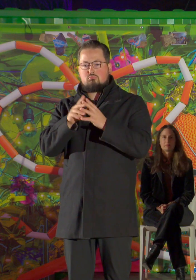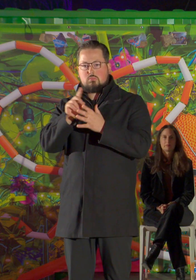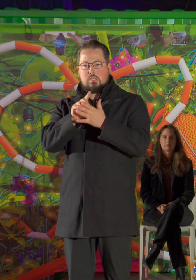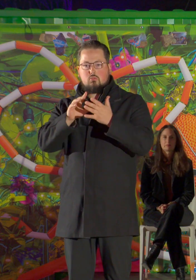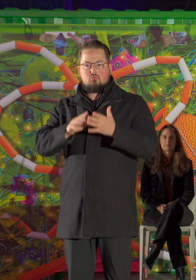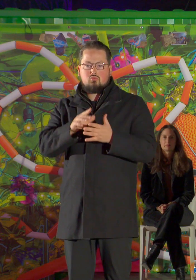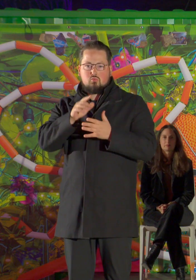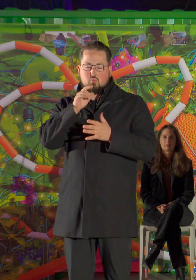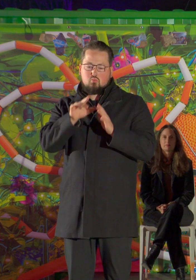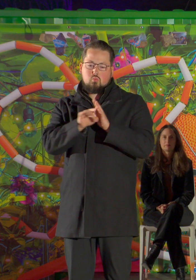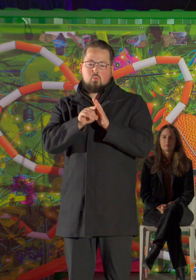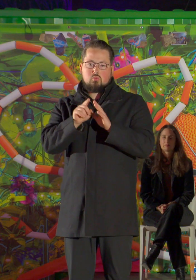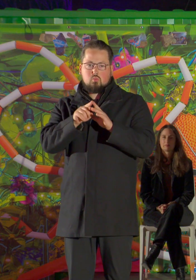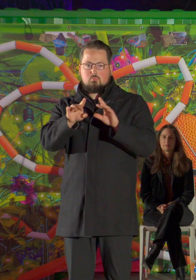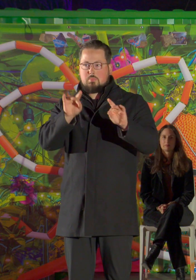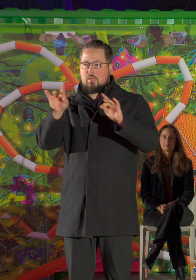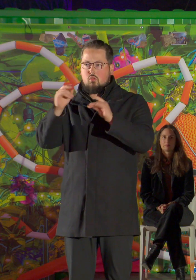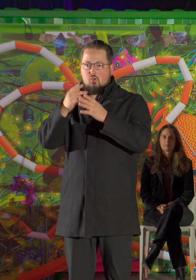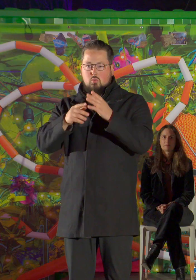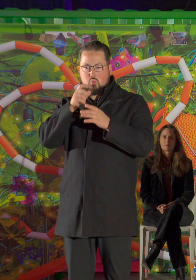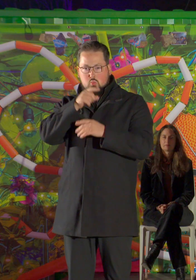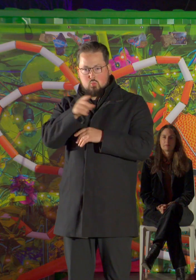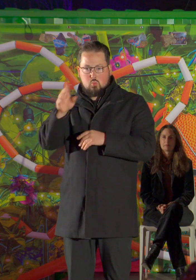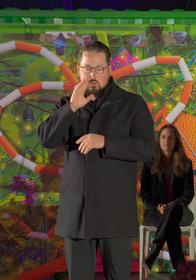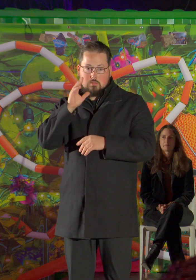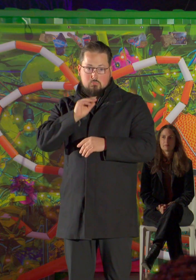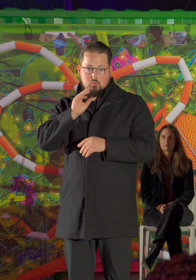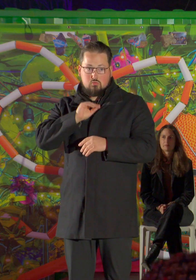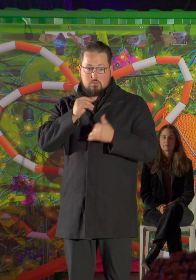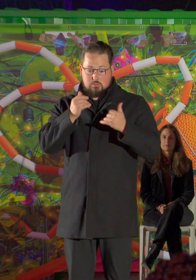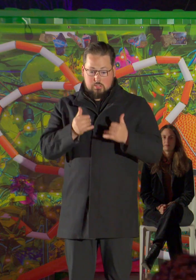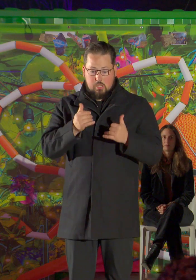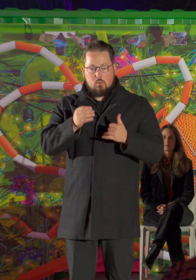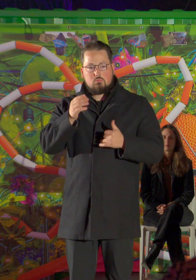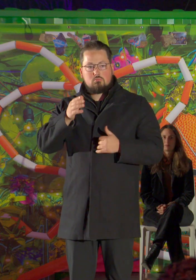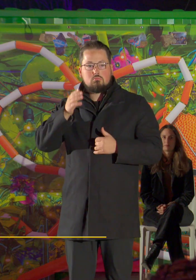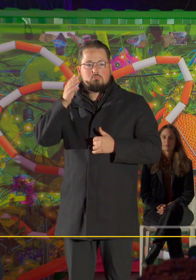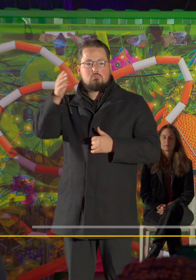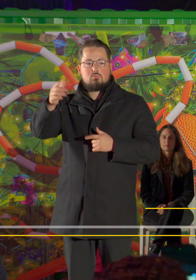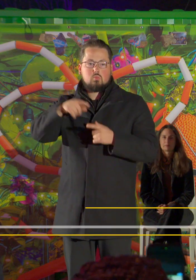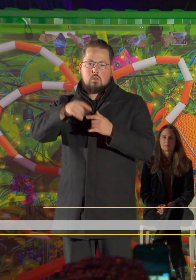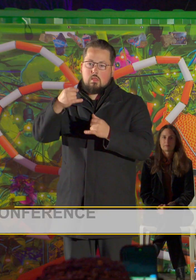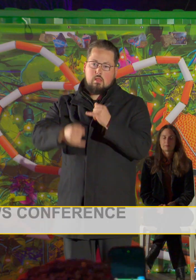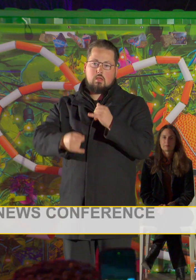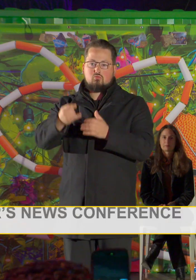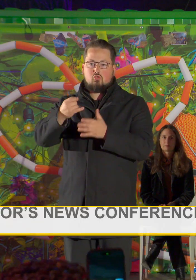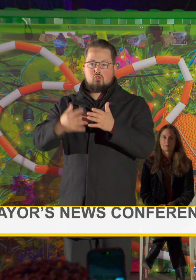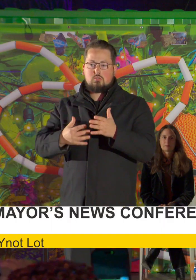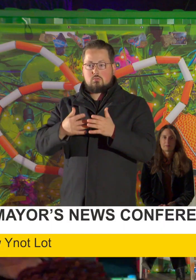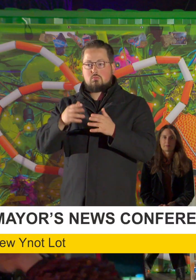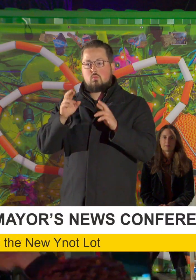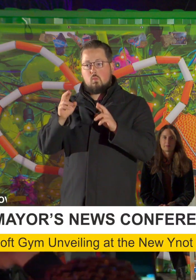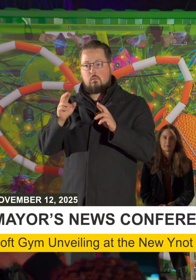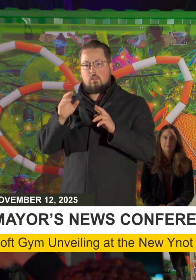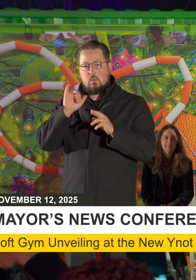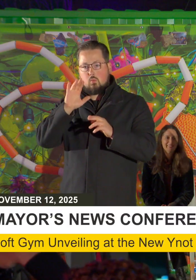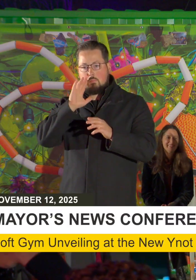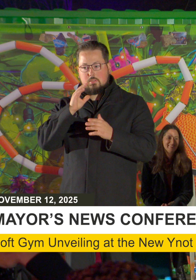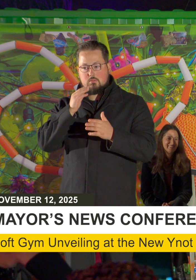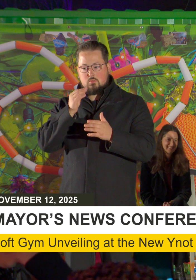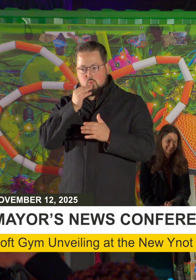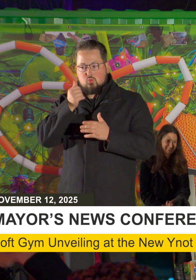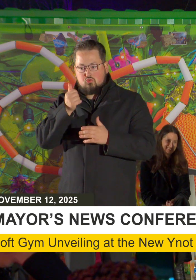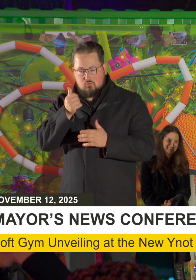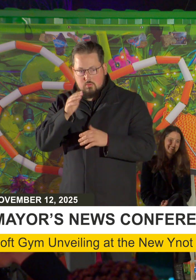select the artists that you will experience now until the last artist, which hopefully will happen sooner than